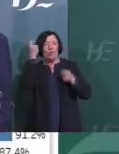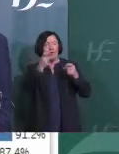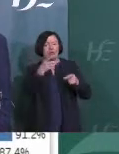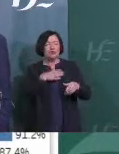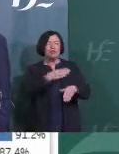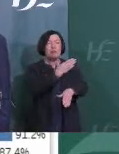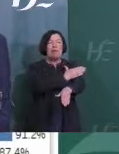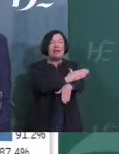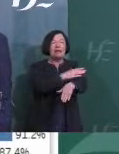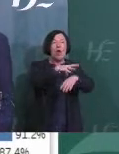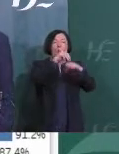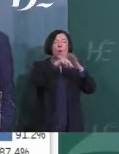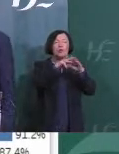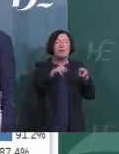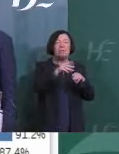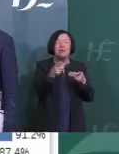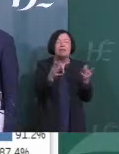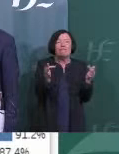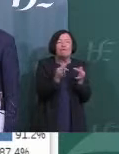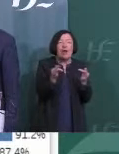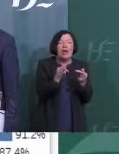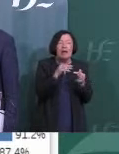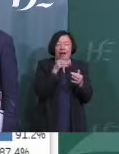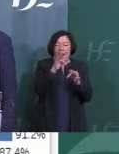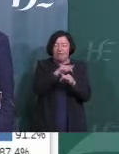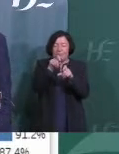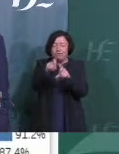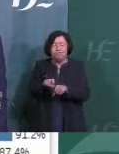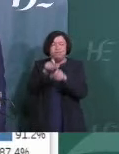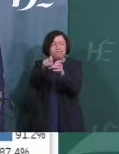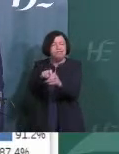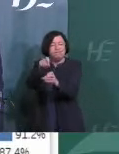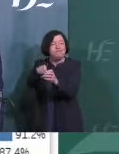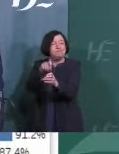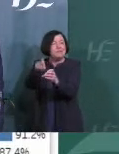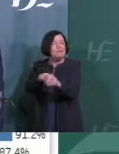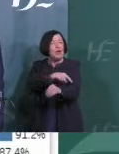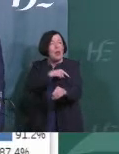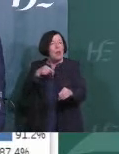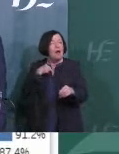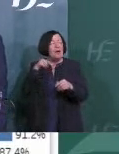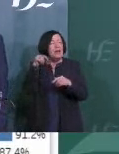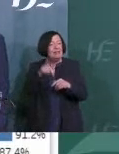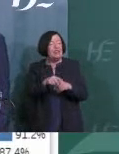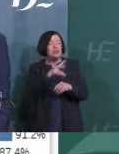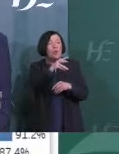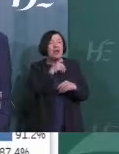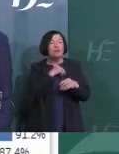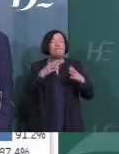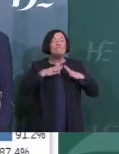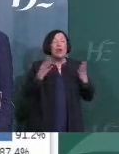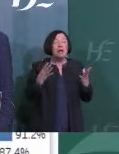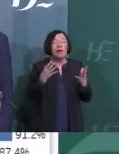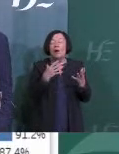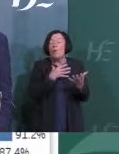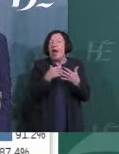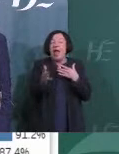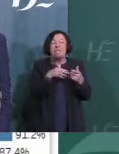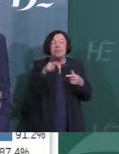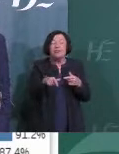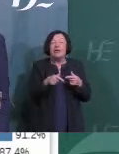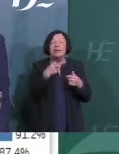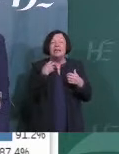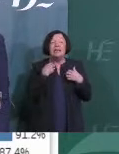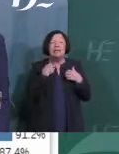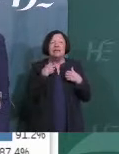a function of older people being afraid and having been cocooned for so long and looking at this as a passport to freedom out? Whatever the motivations